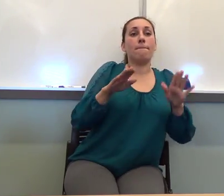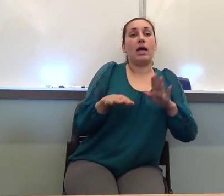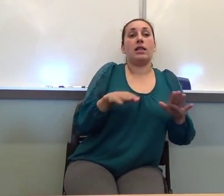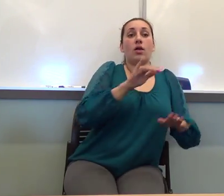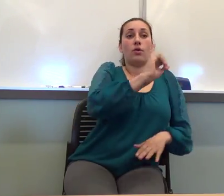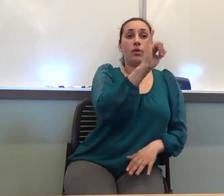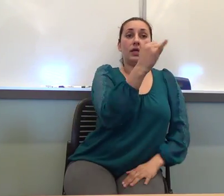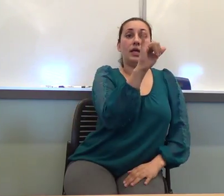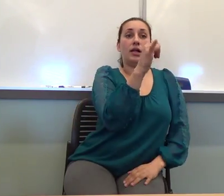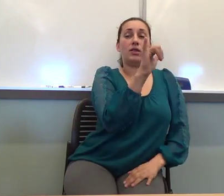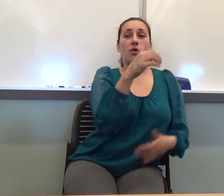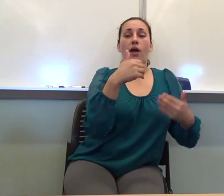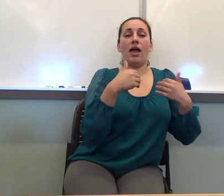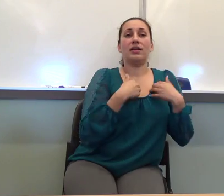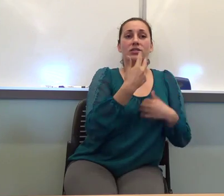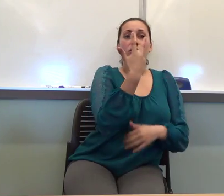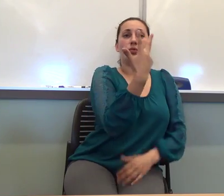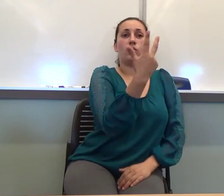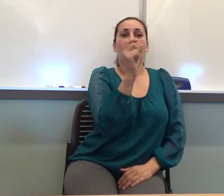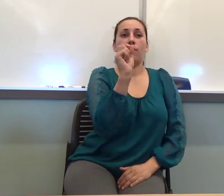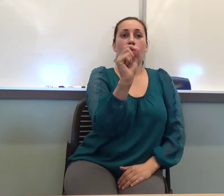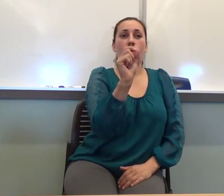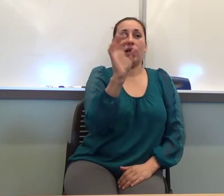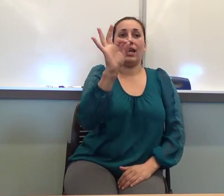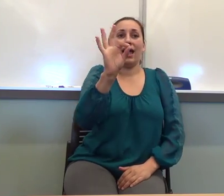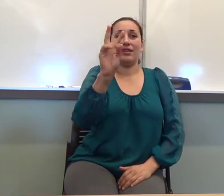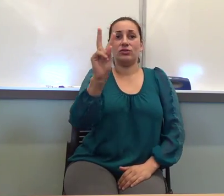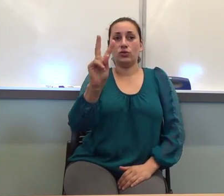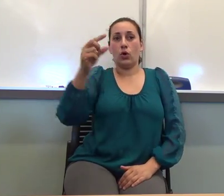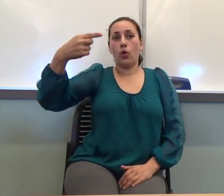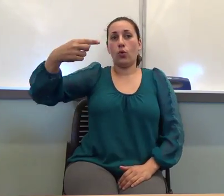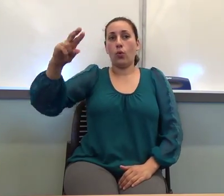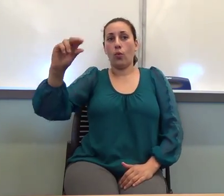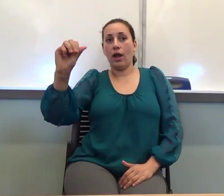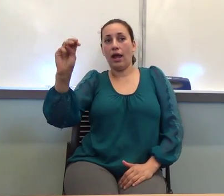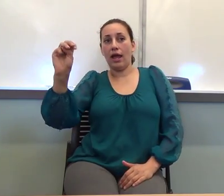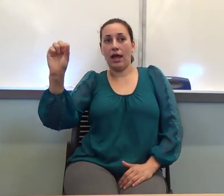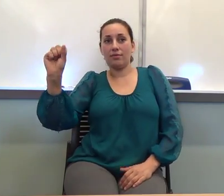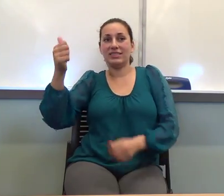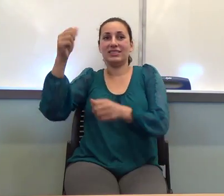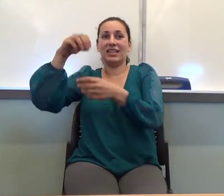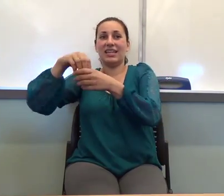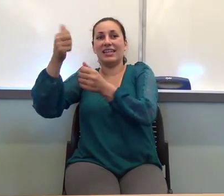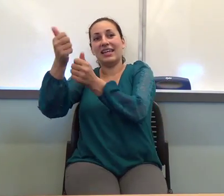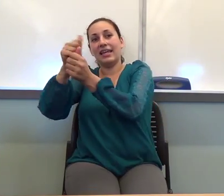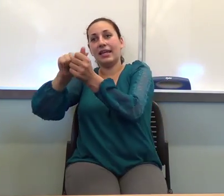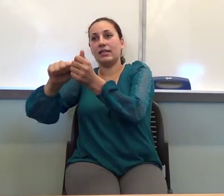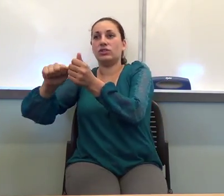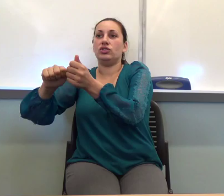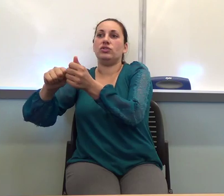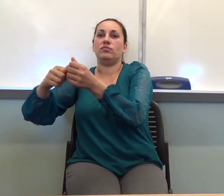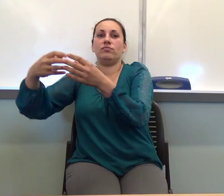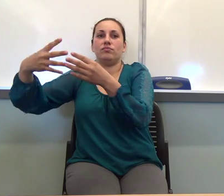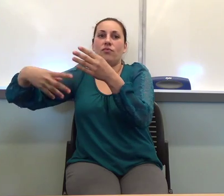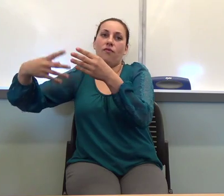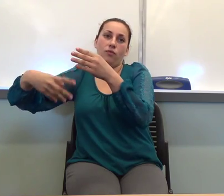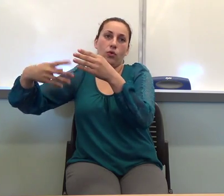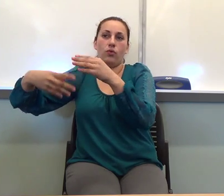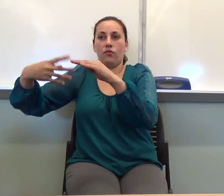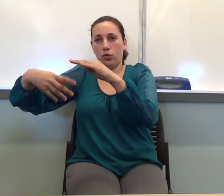3.92 grams per fluid ounce. And the ginger ale turns out to be 3